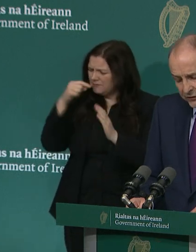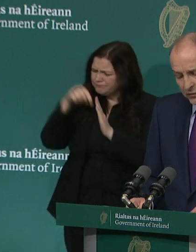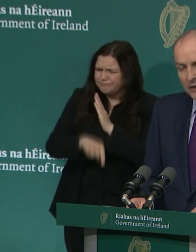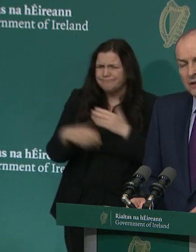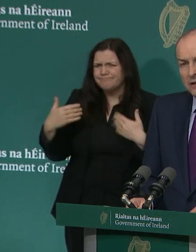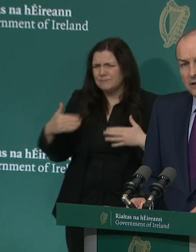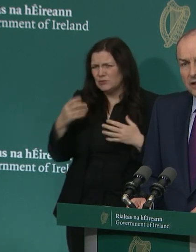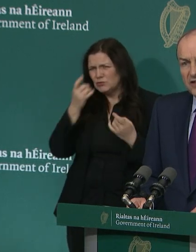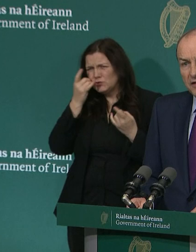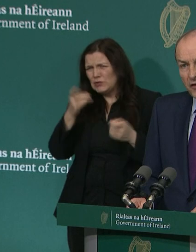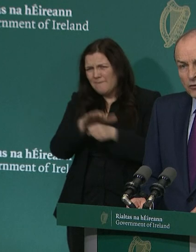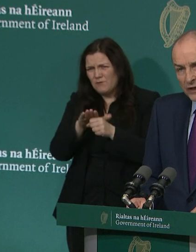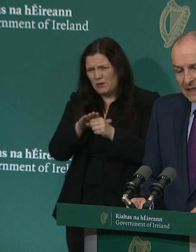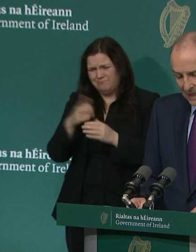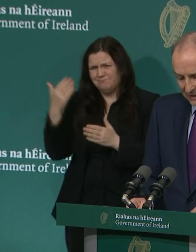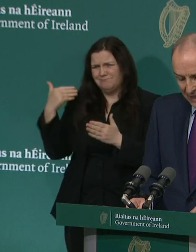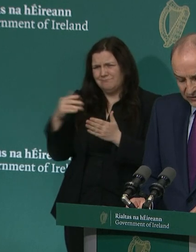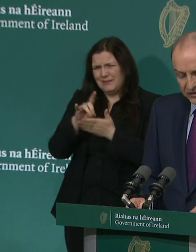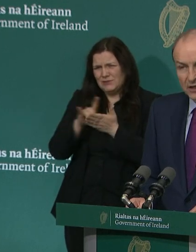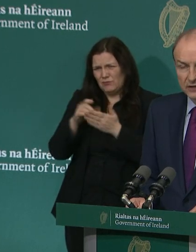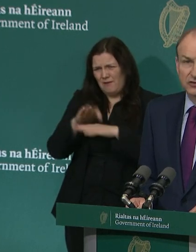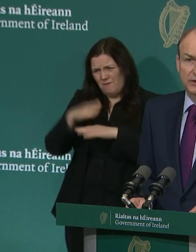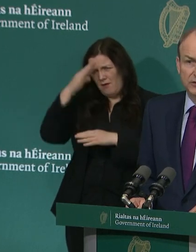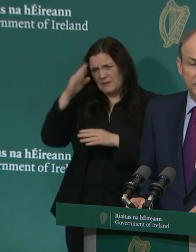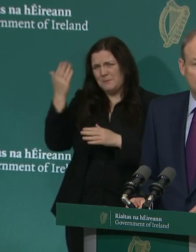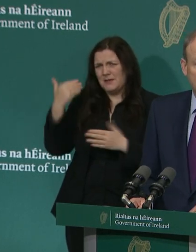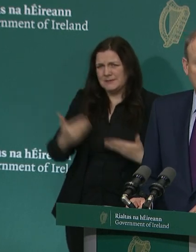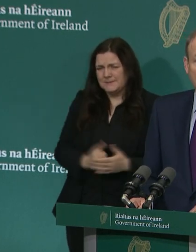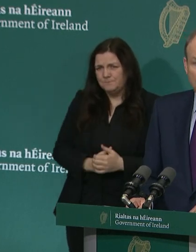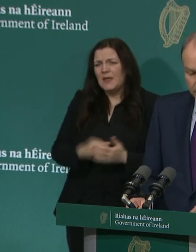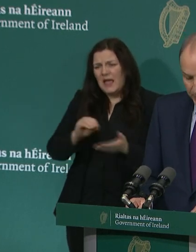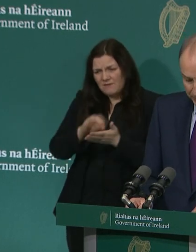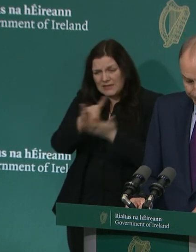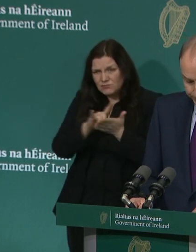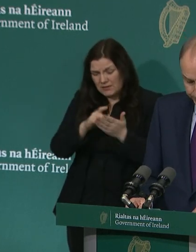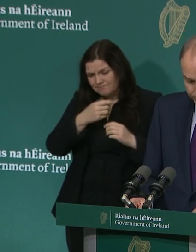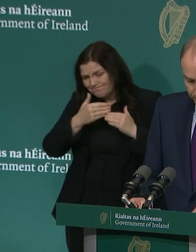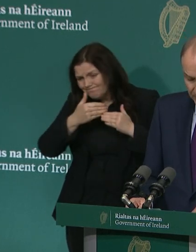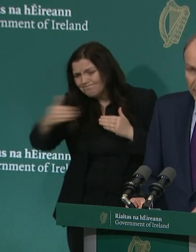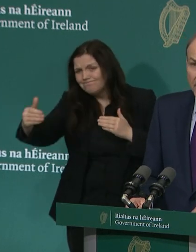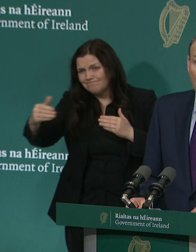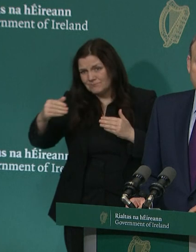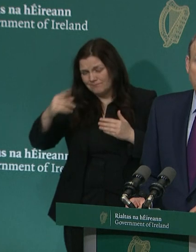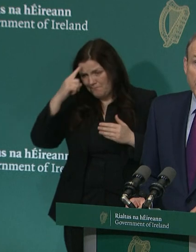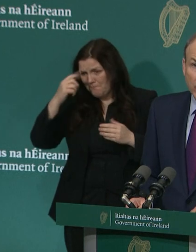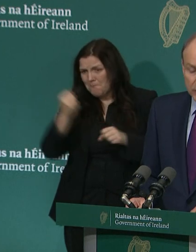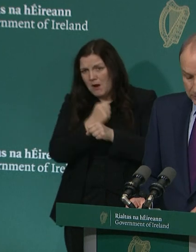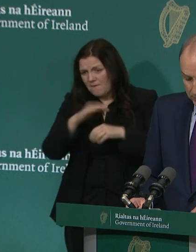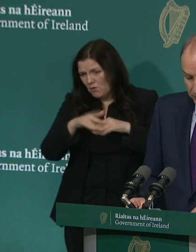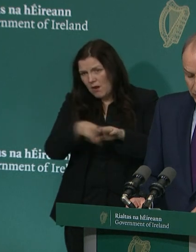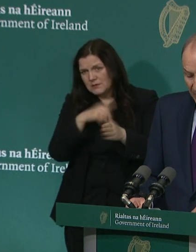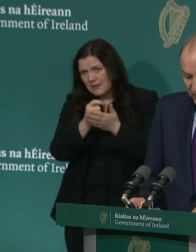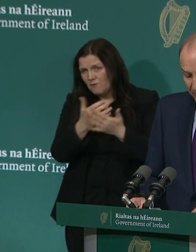and a history that has had a very real and lasting consequences for many people. It holds up a